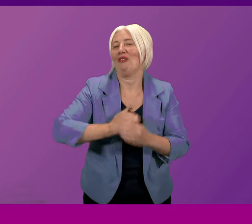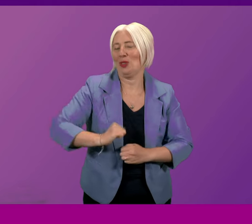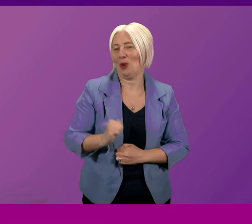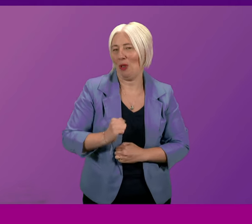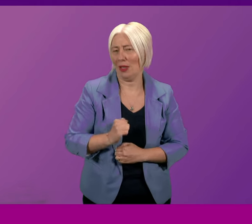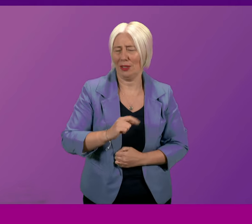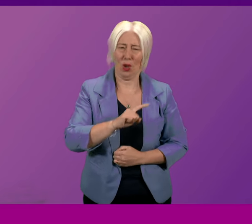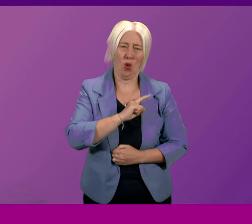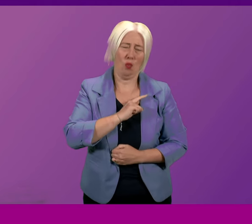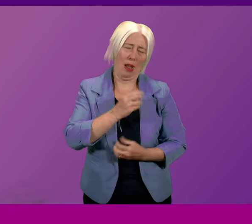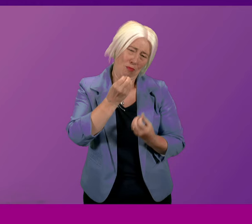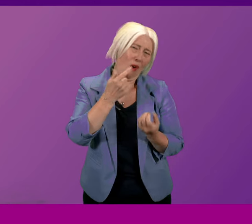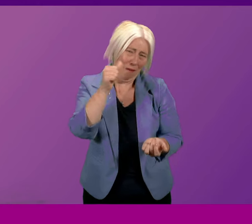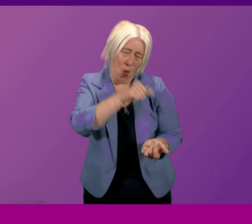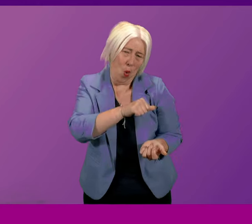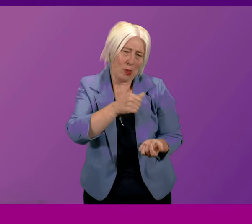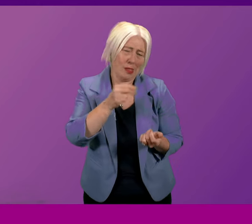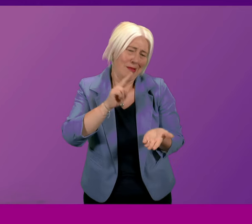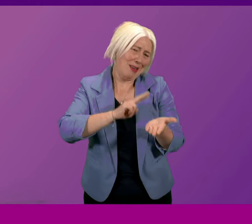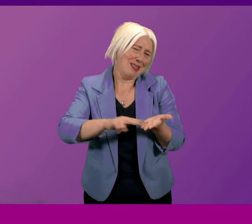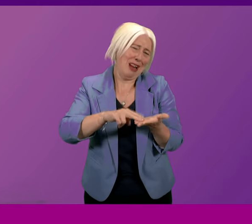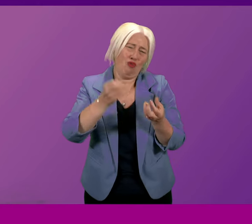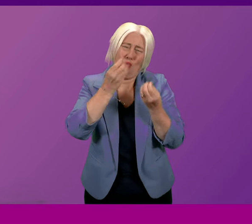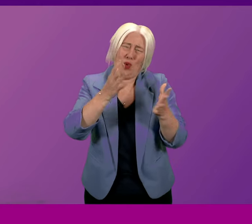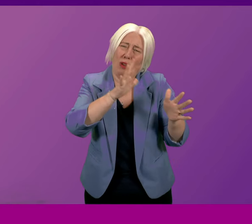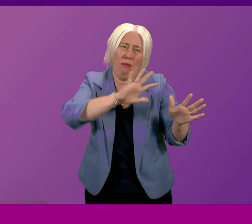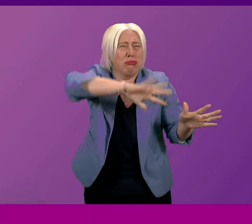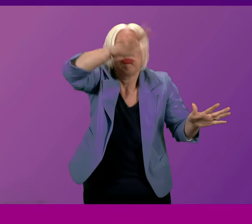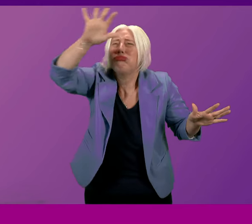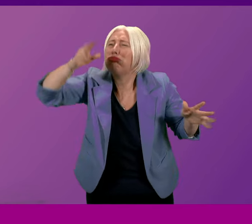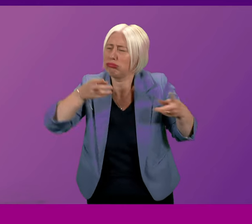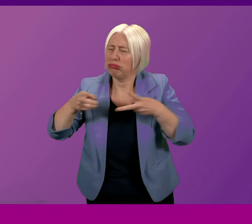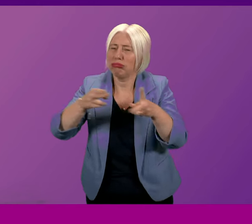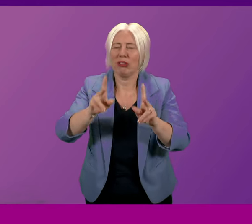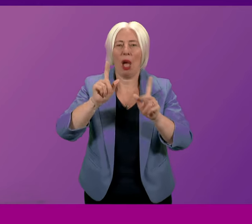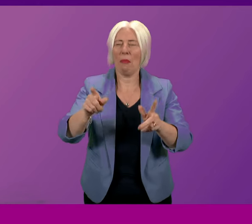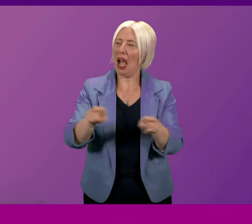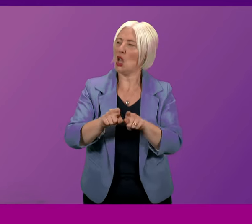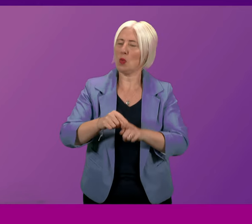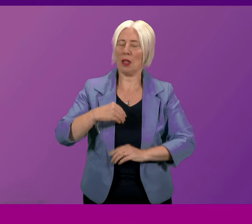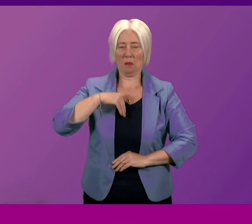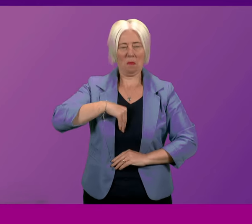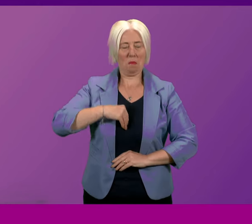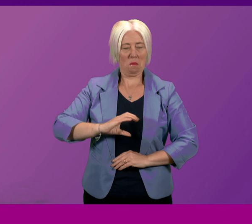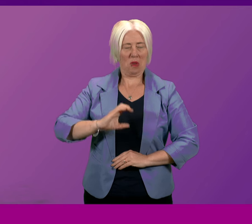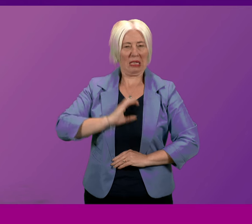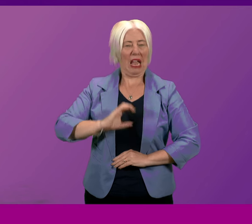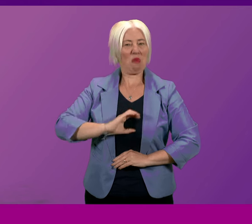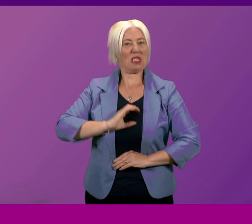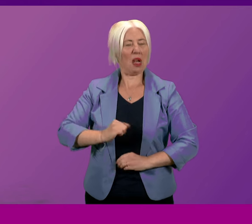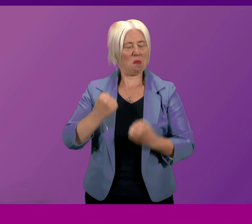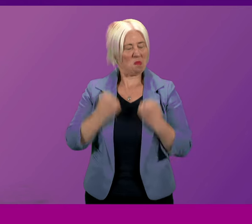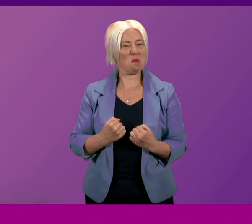its natural beauty, of course, but also because of its strength of character, based as it is on